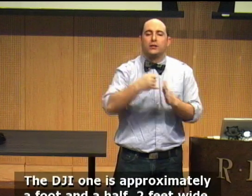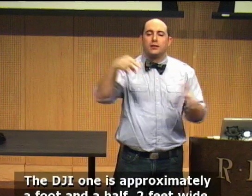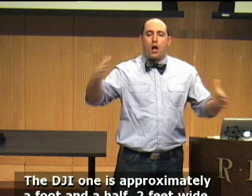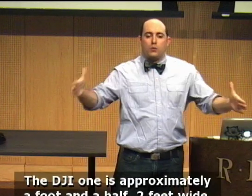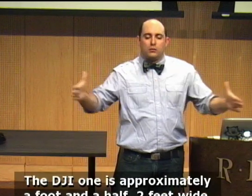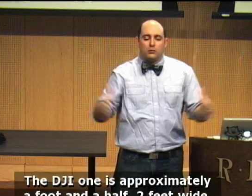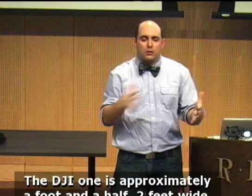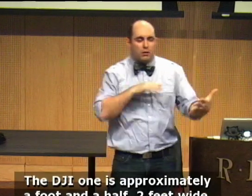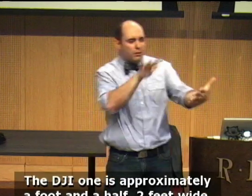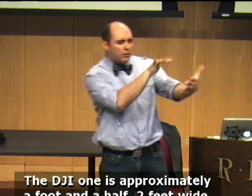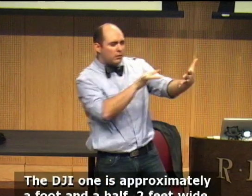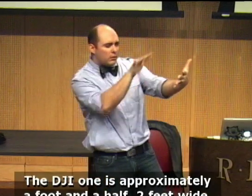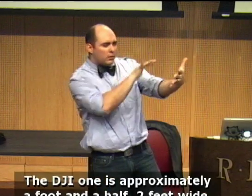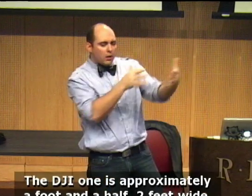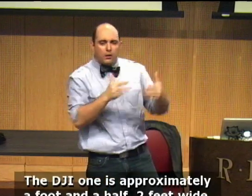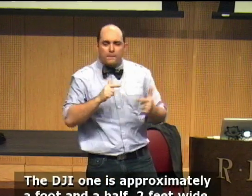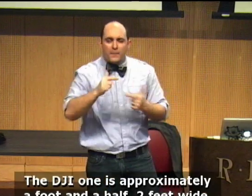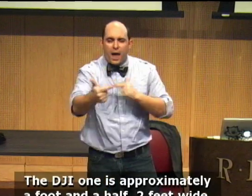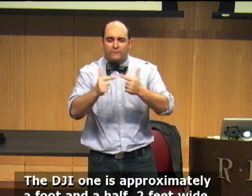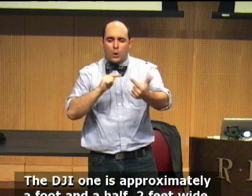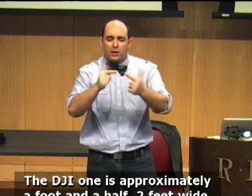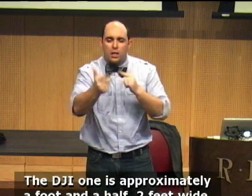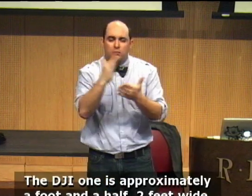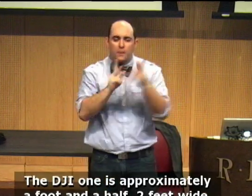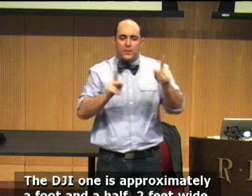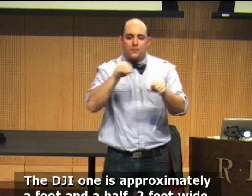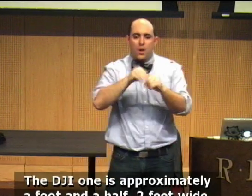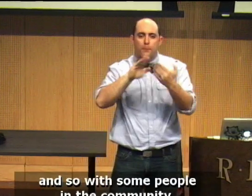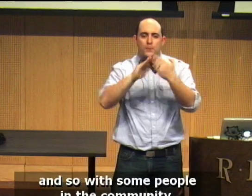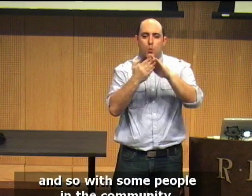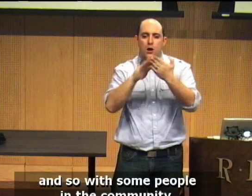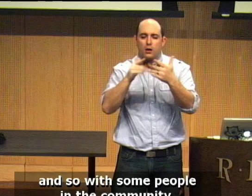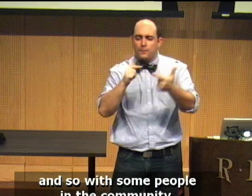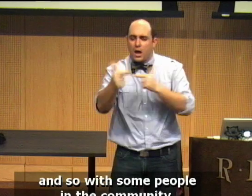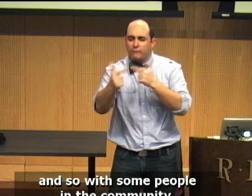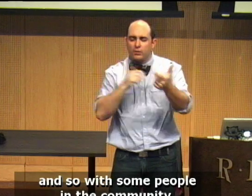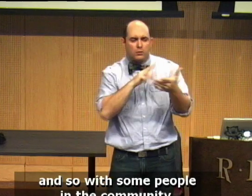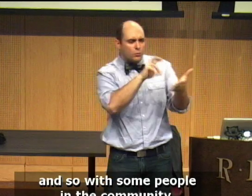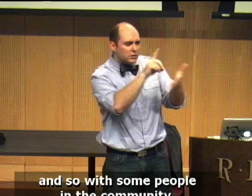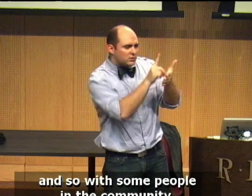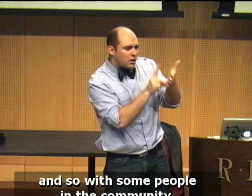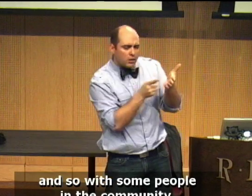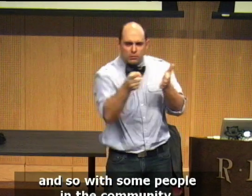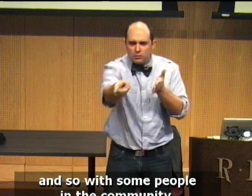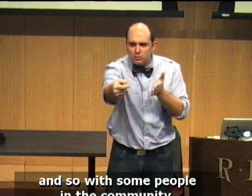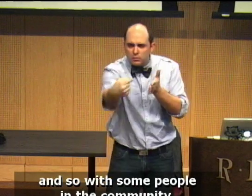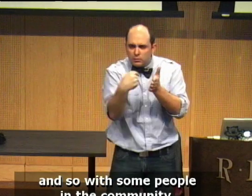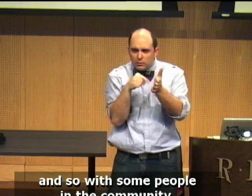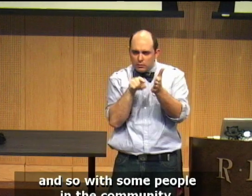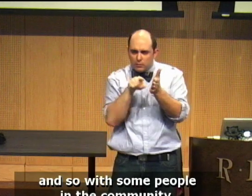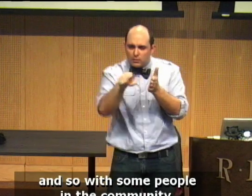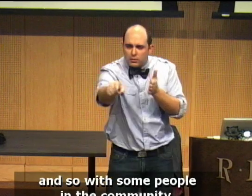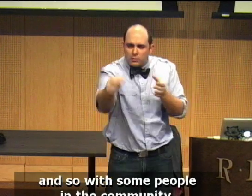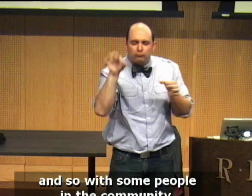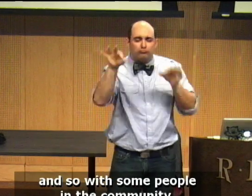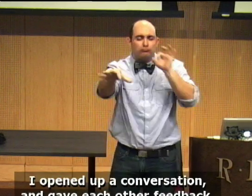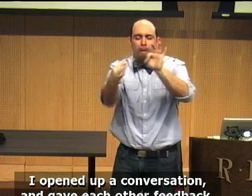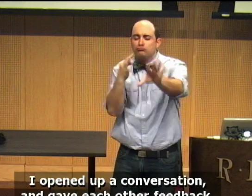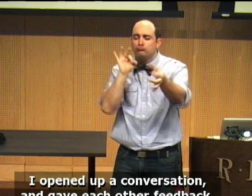one is approximately 1.5 feet, 2 feet wide. And so with some people in the community, I opened